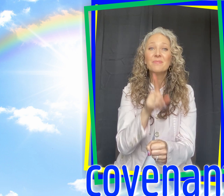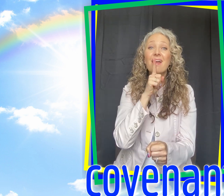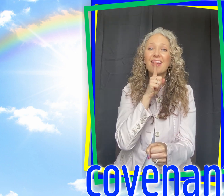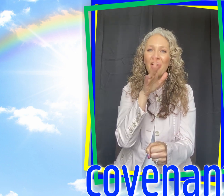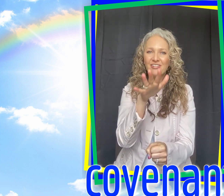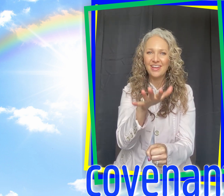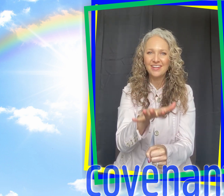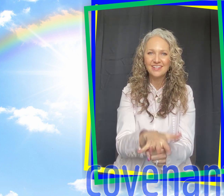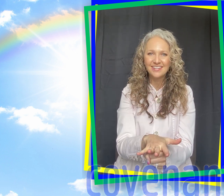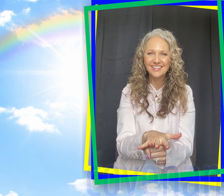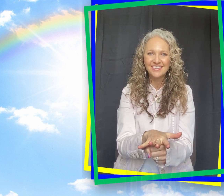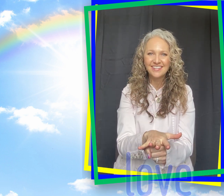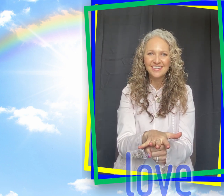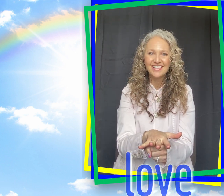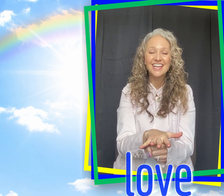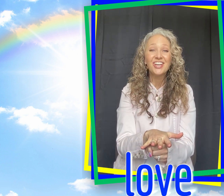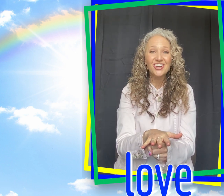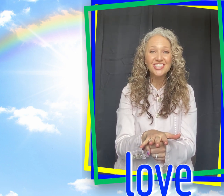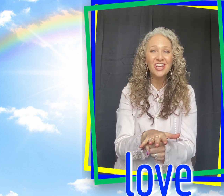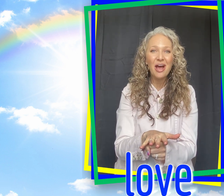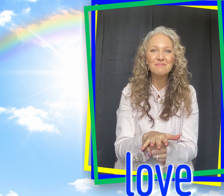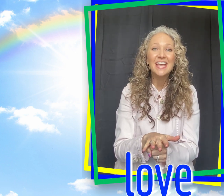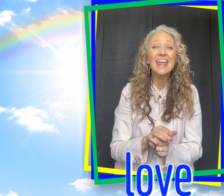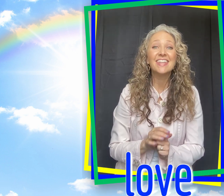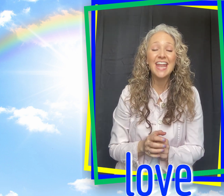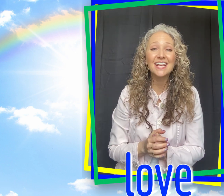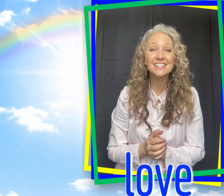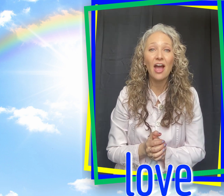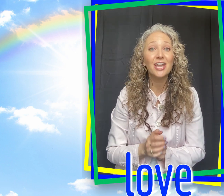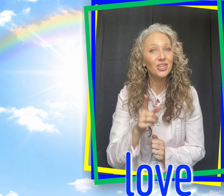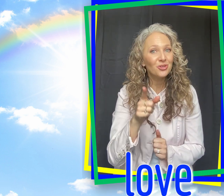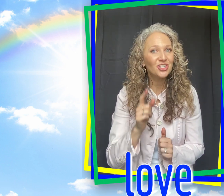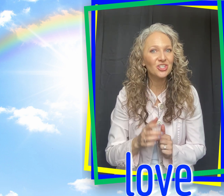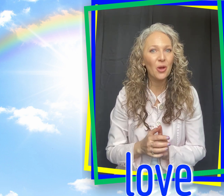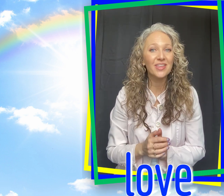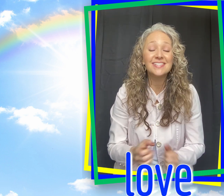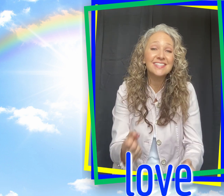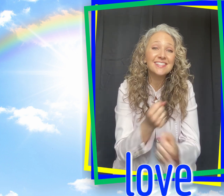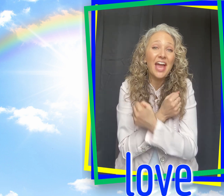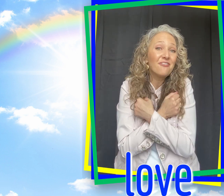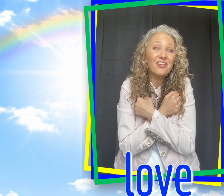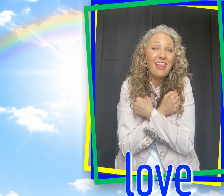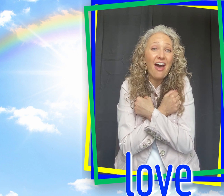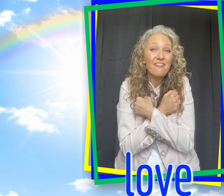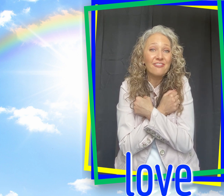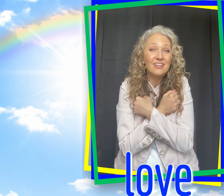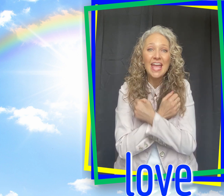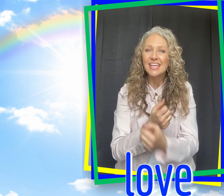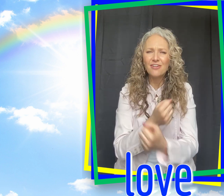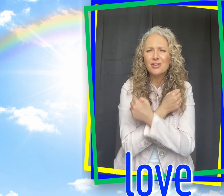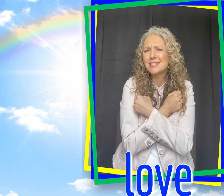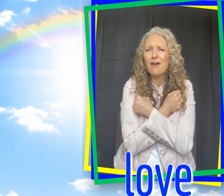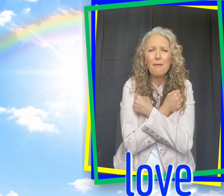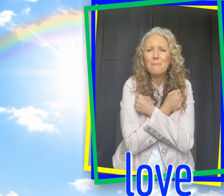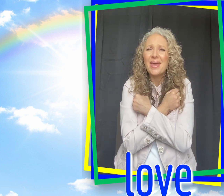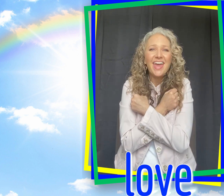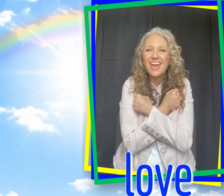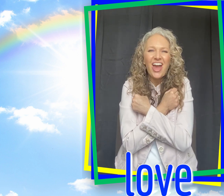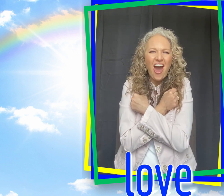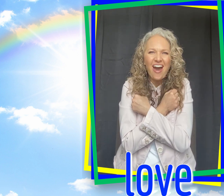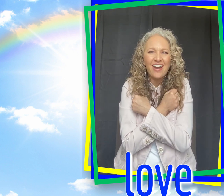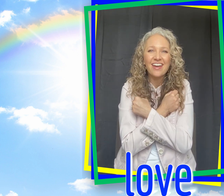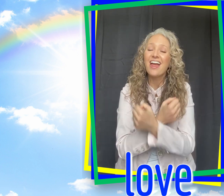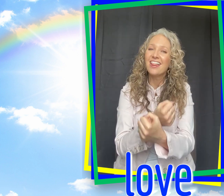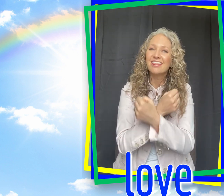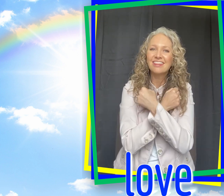top. Covenant. Good job. The next sign, you should know this, is the sign for love. Give yourself a